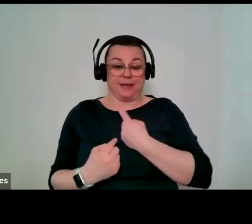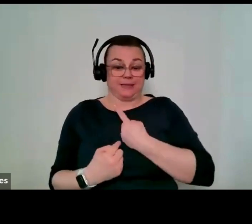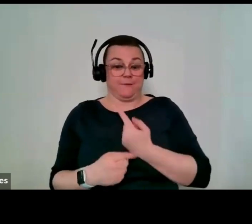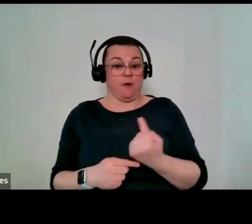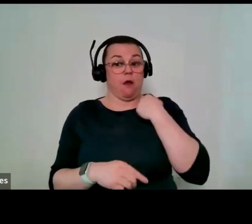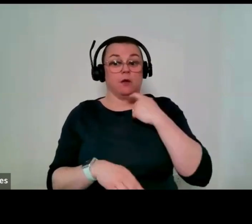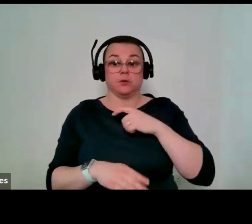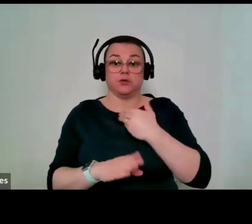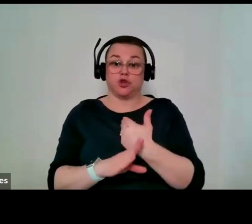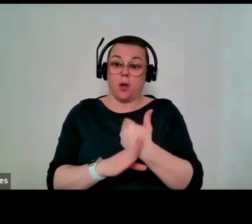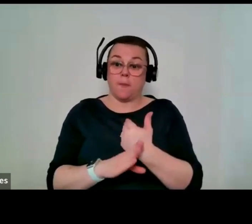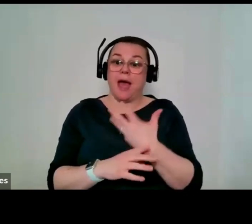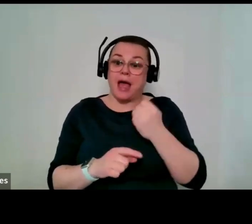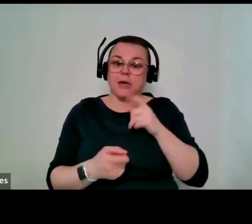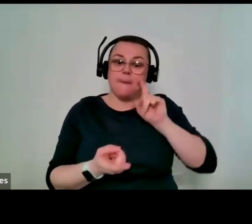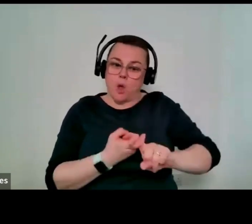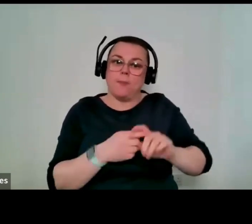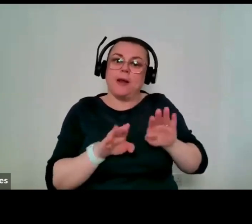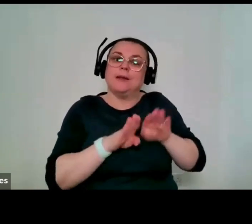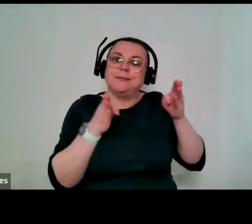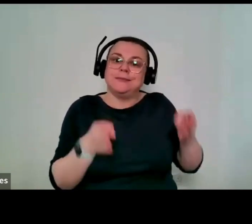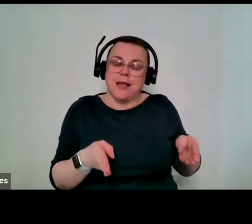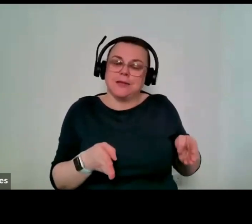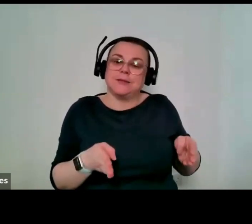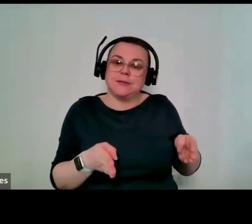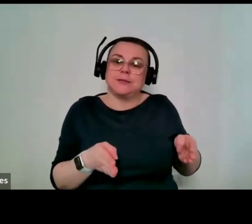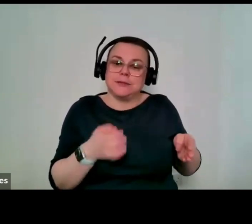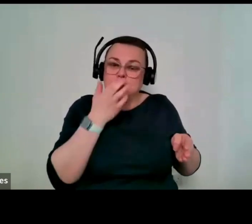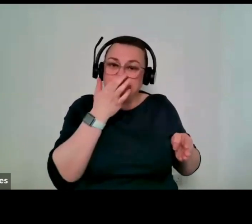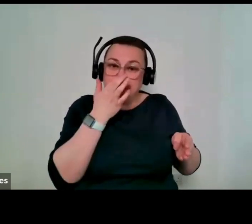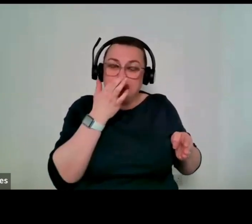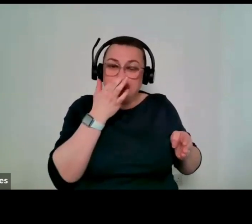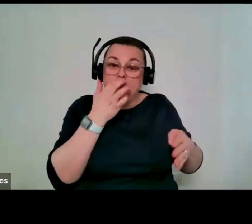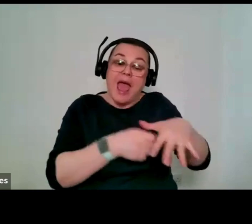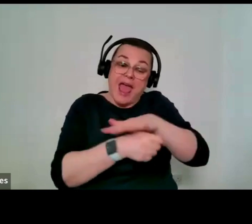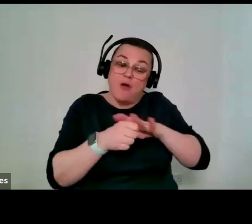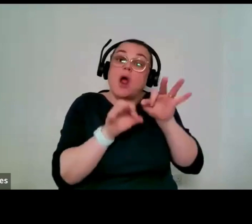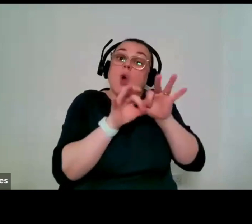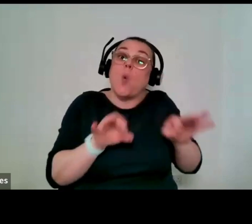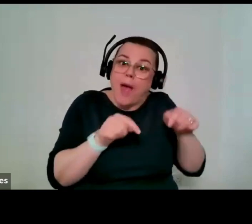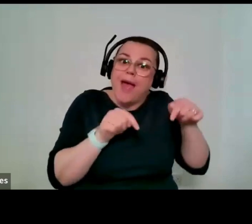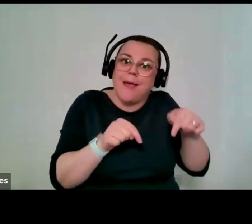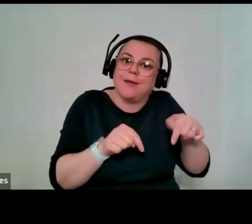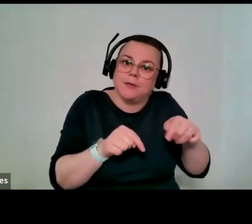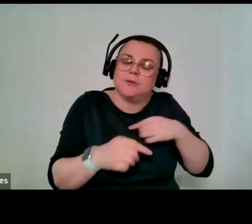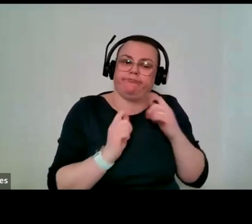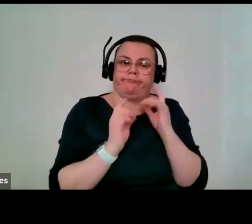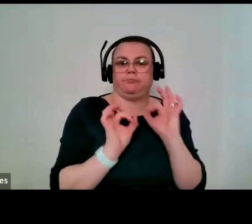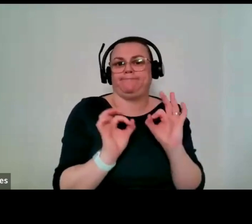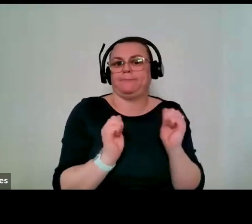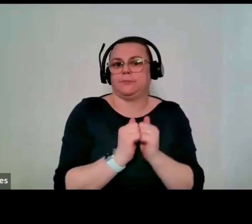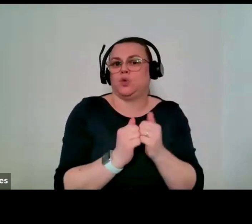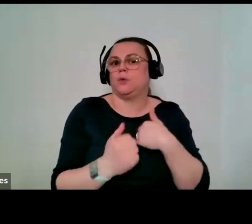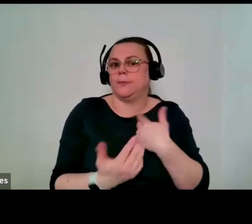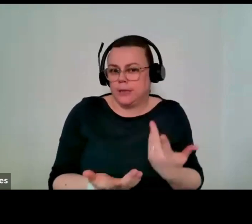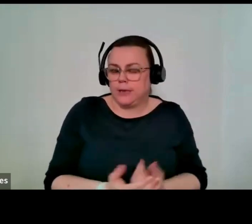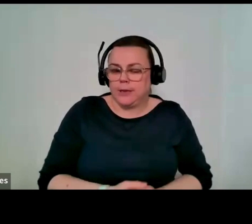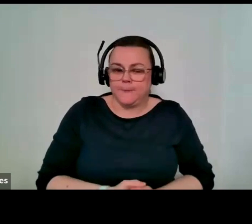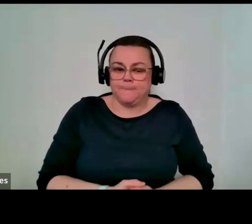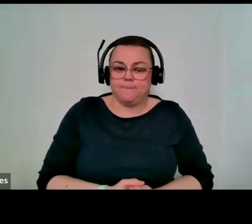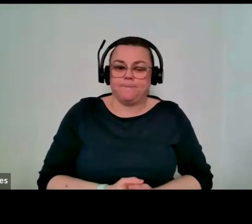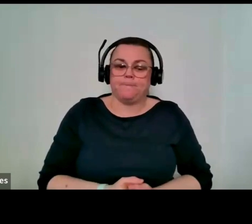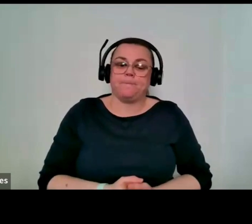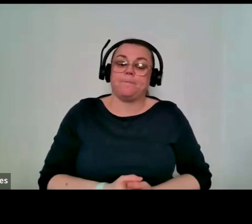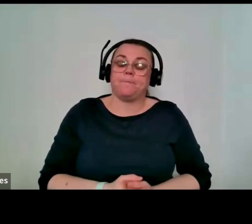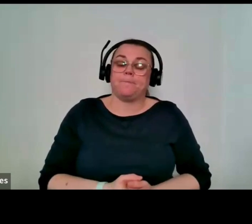just had a permanent desk in a quiet area of the workplace. Make sure